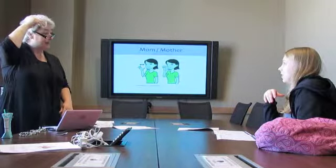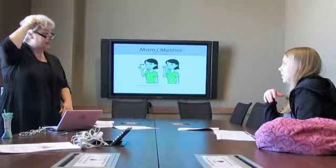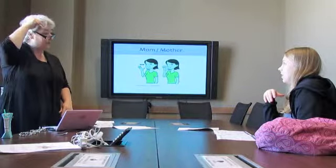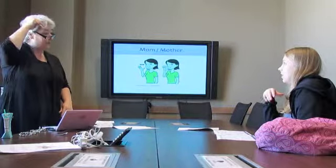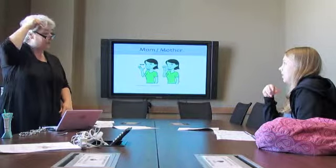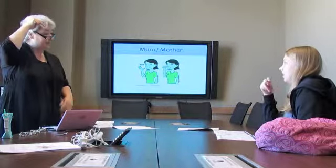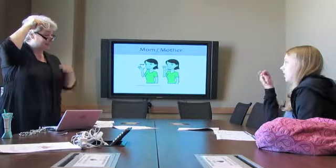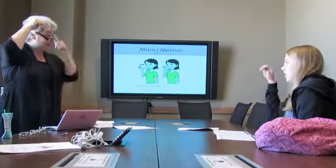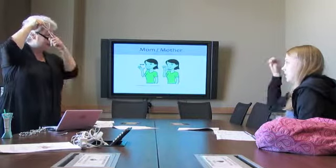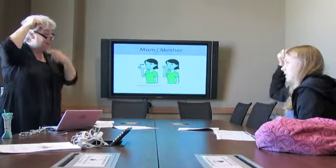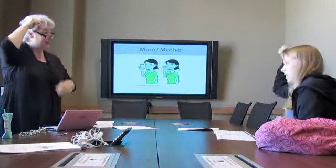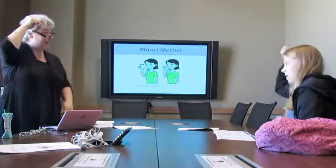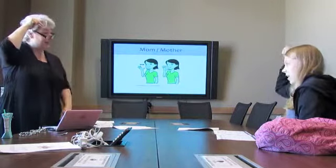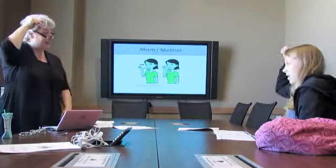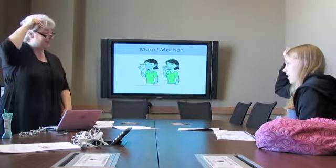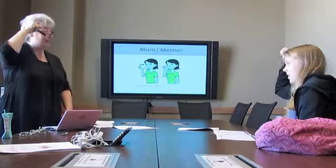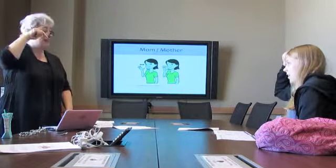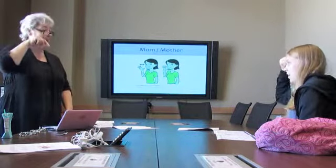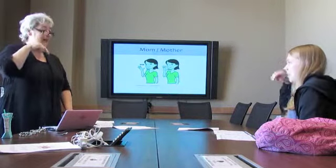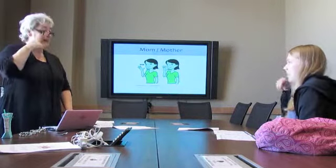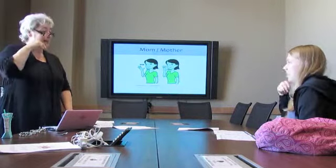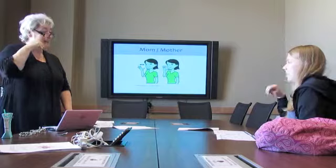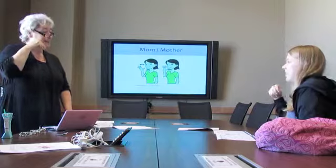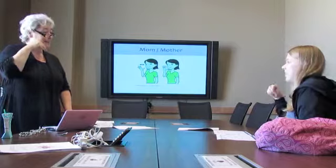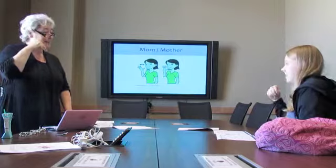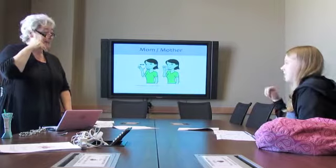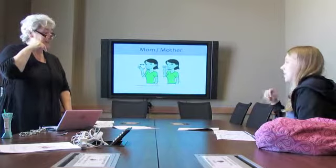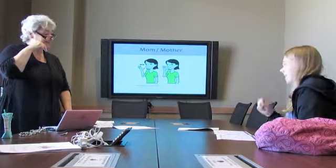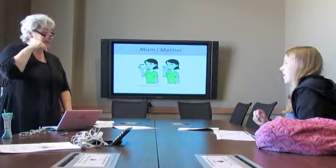nephew, it's an N, and niece.